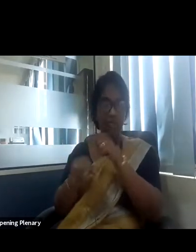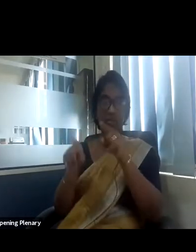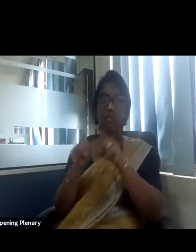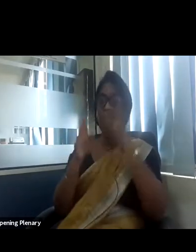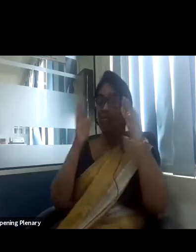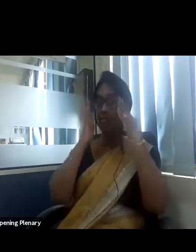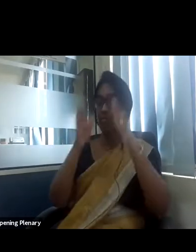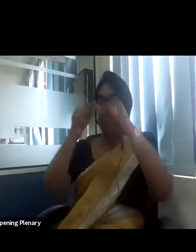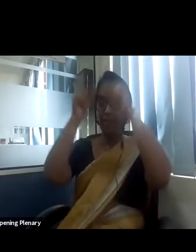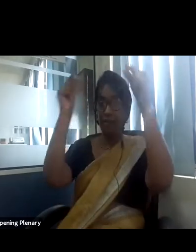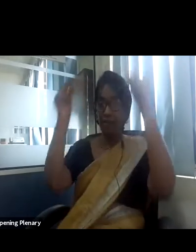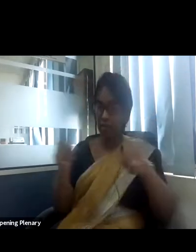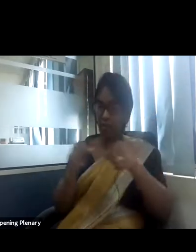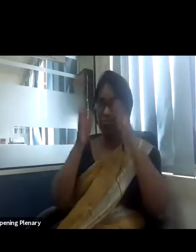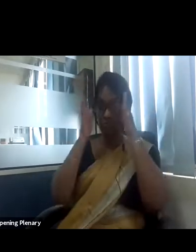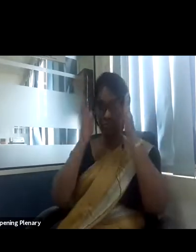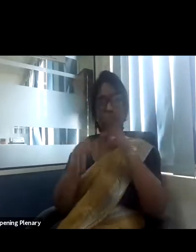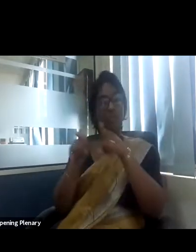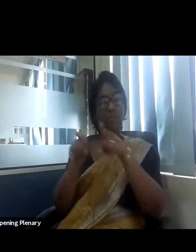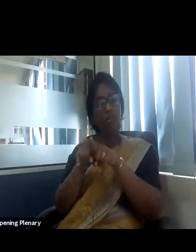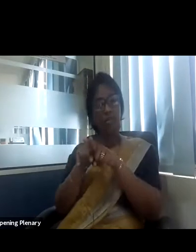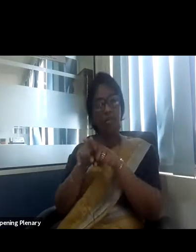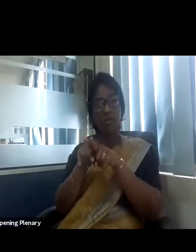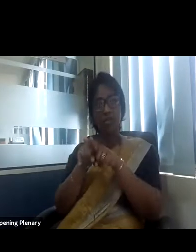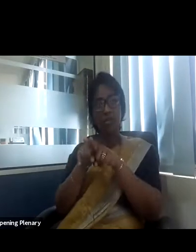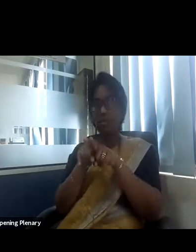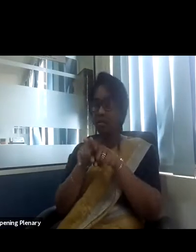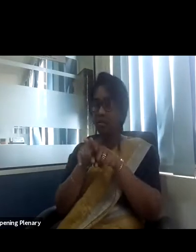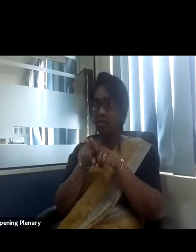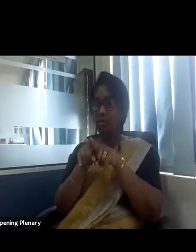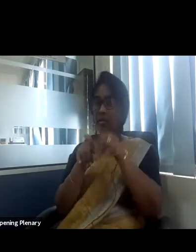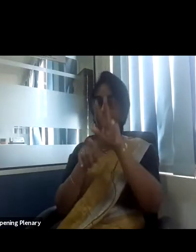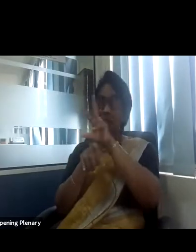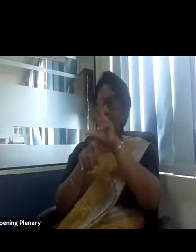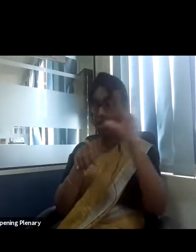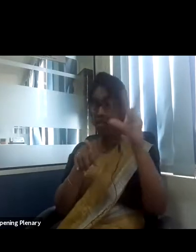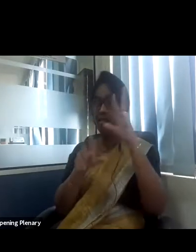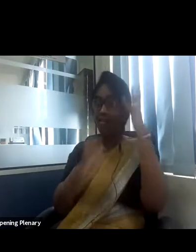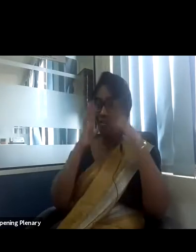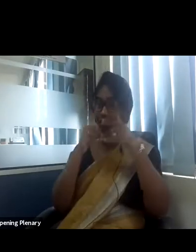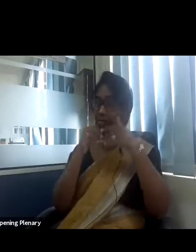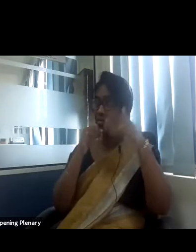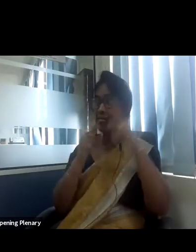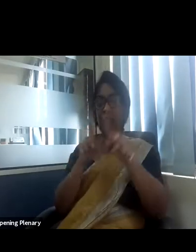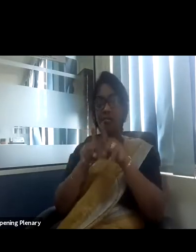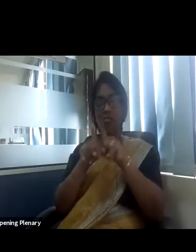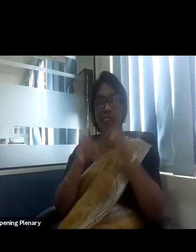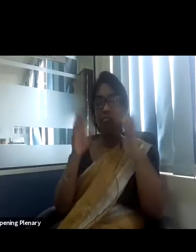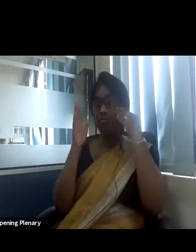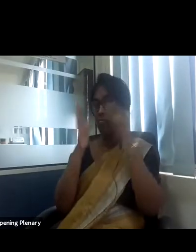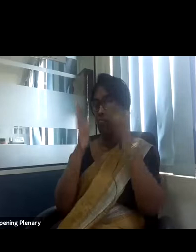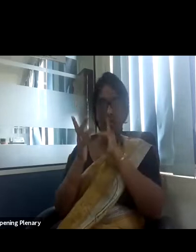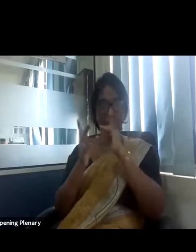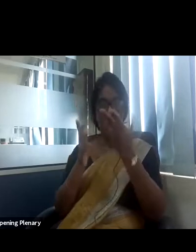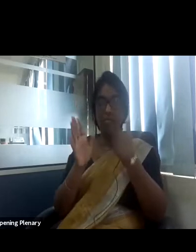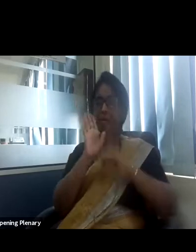18th or 19th century, but regardless, it is an outdated concept. And therefore, in being unsustainable, any business